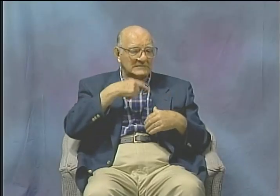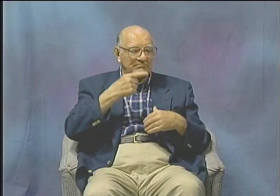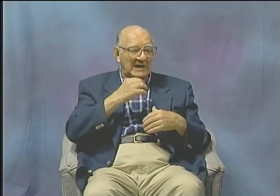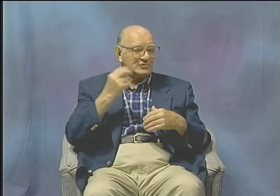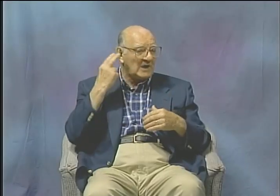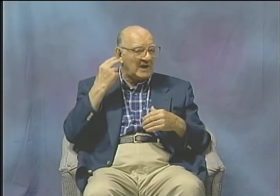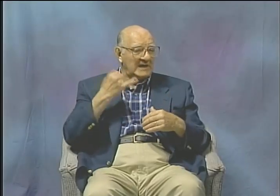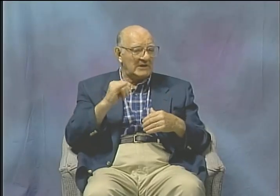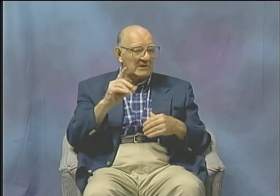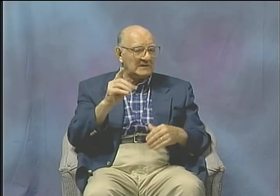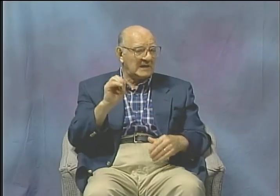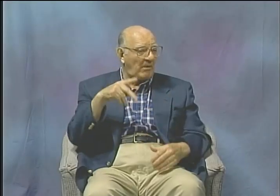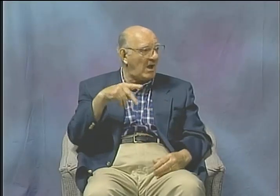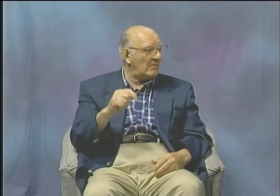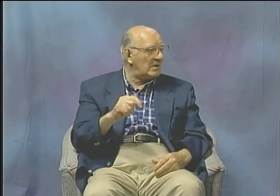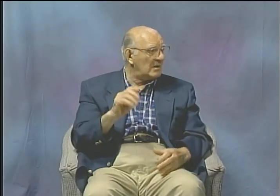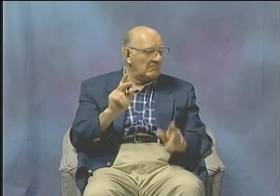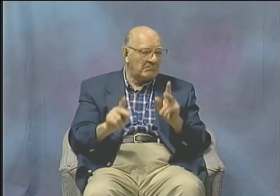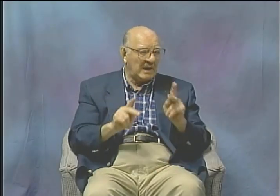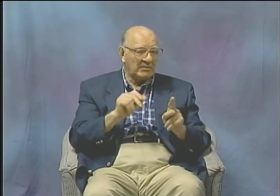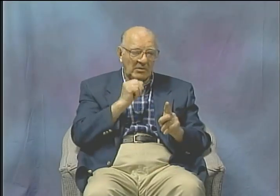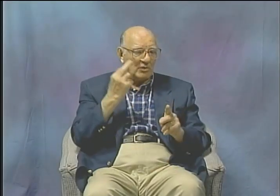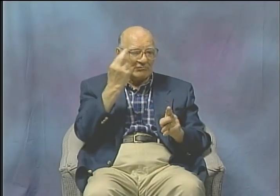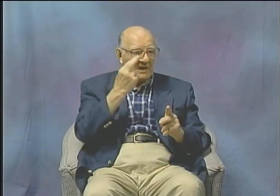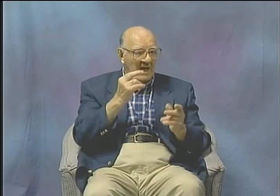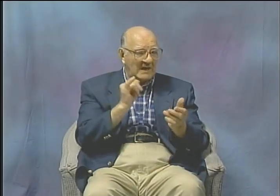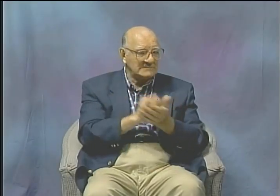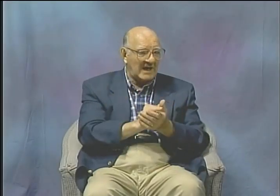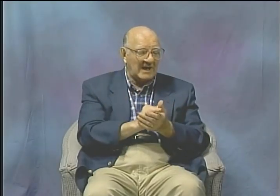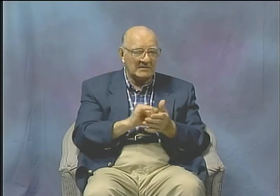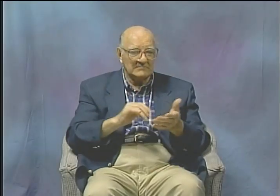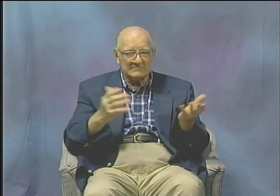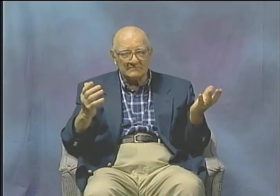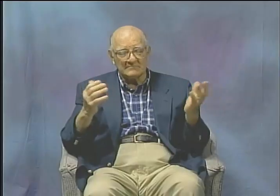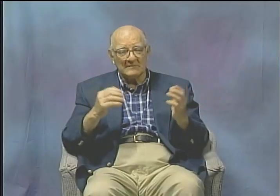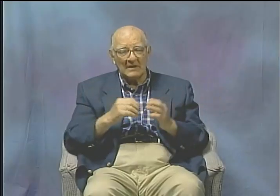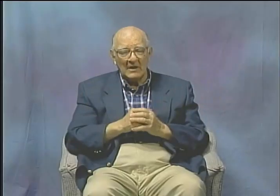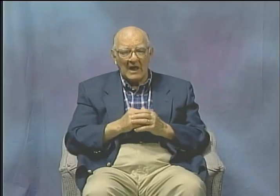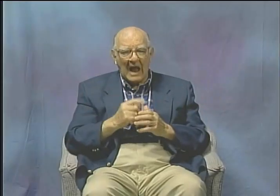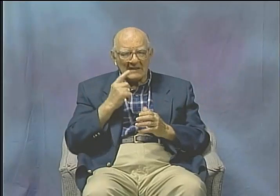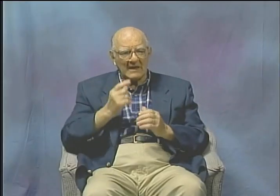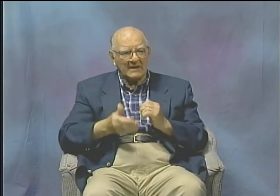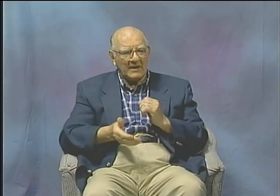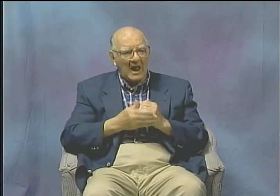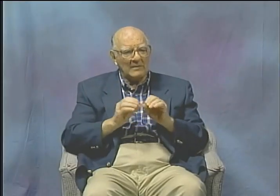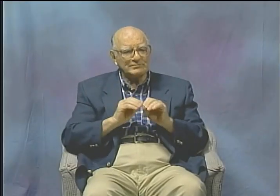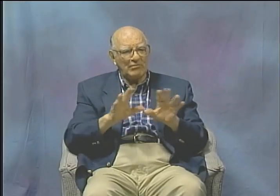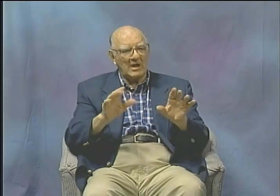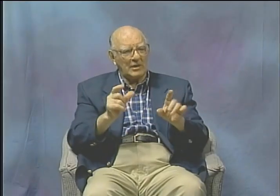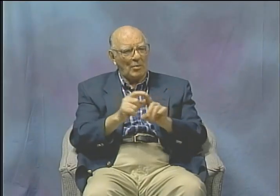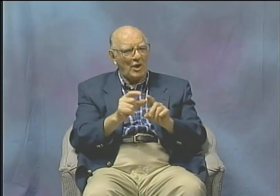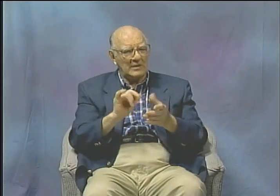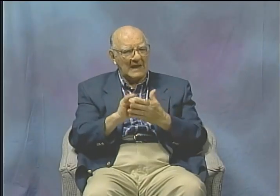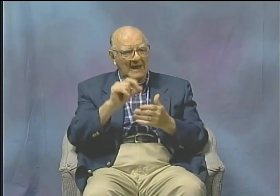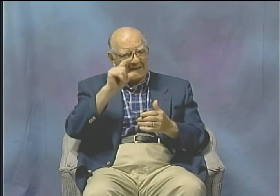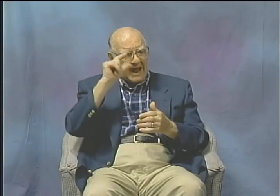speech and hearing department. People don't realize that. I think it helps spread the word that